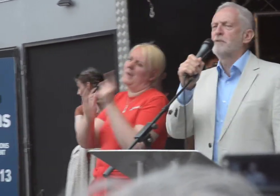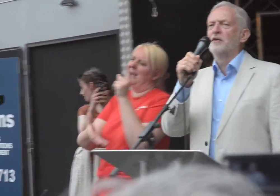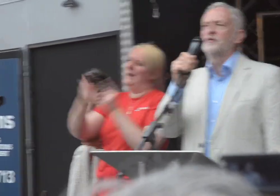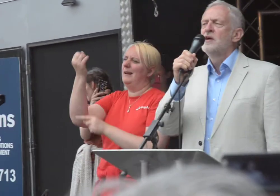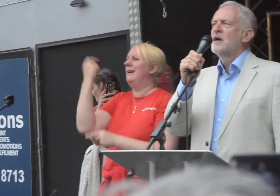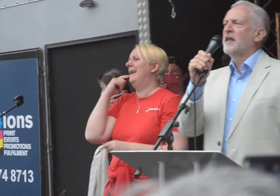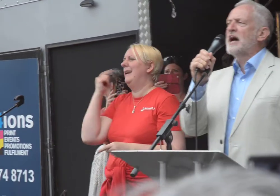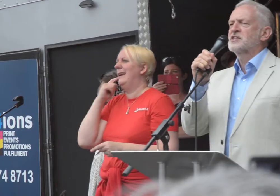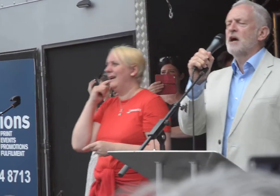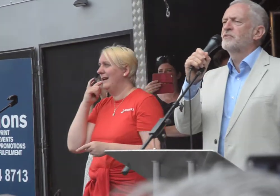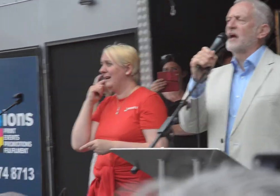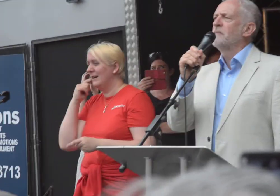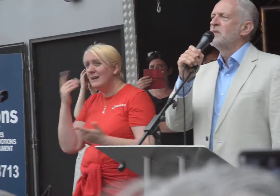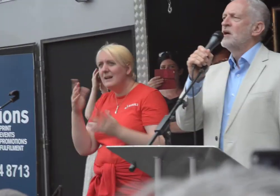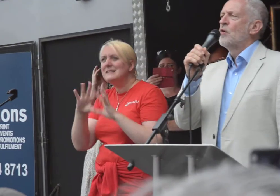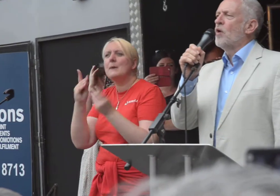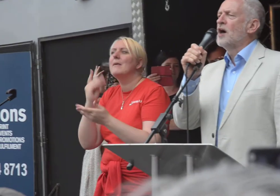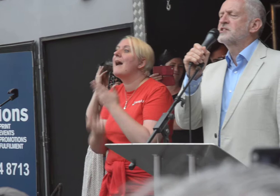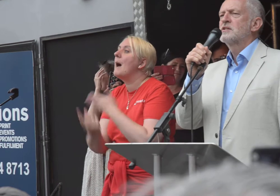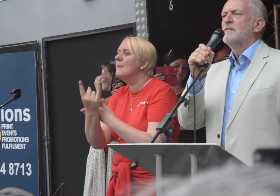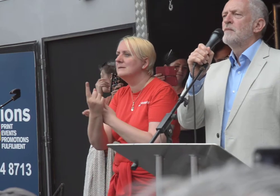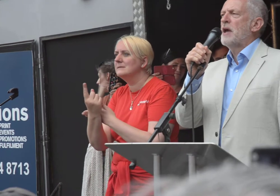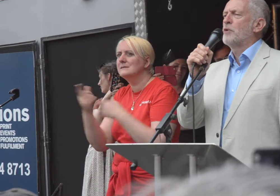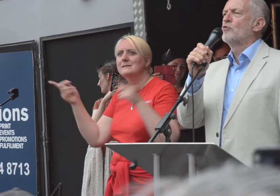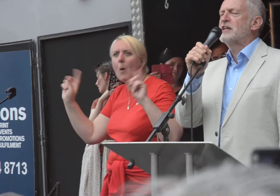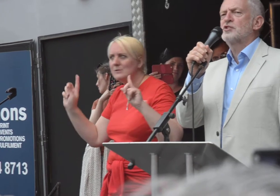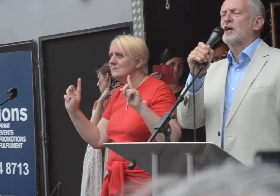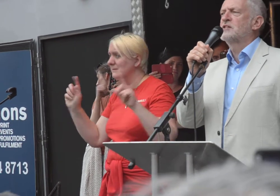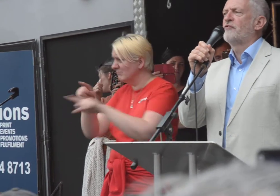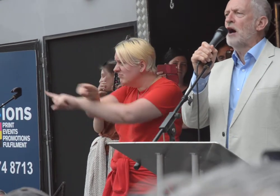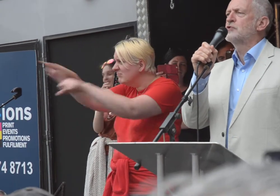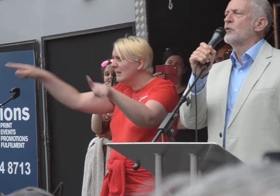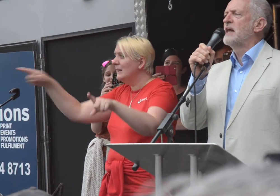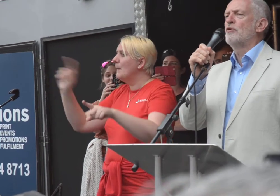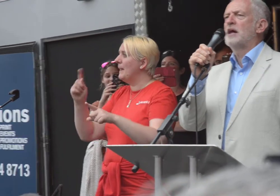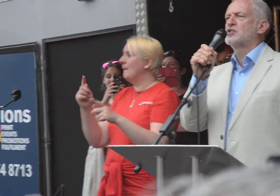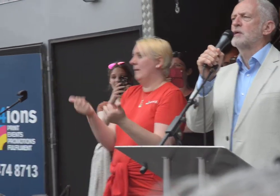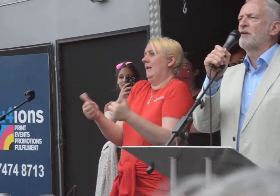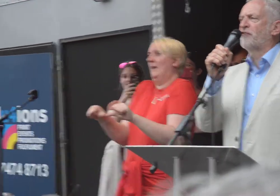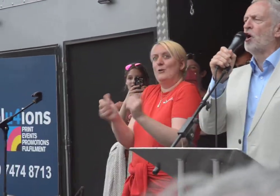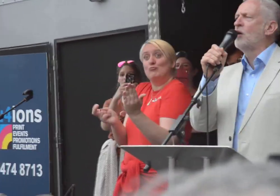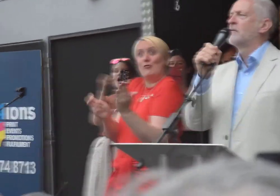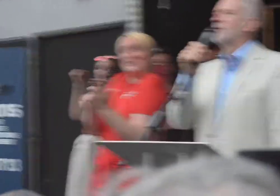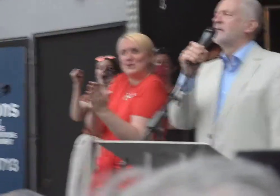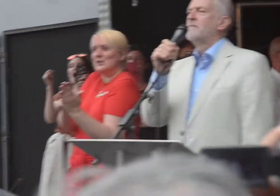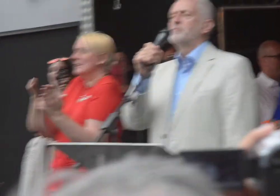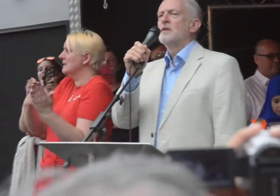something happened. And that something was people registering to vote who had never registered